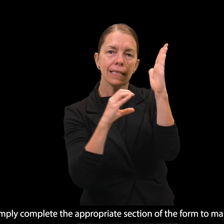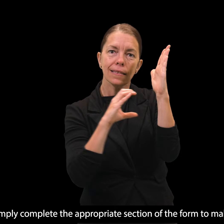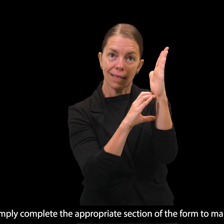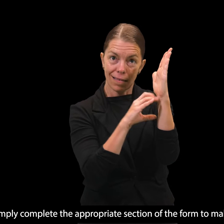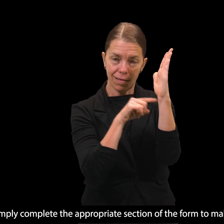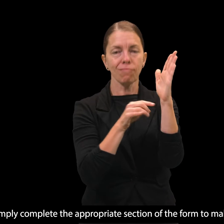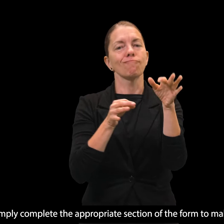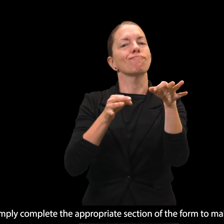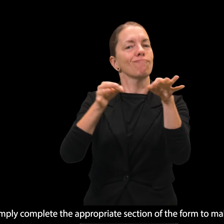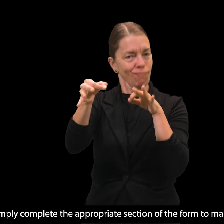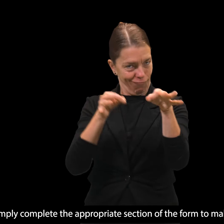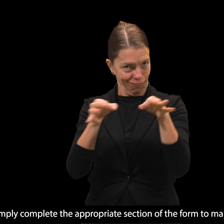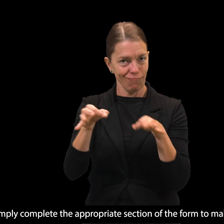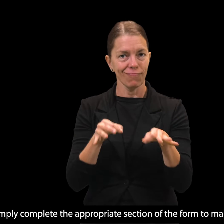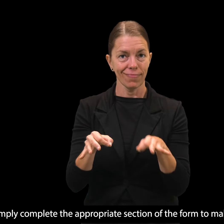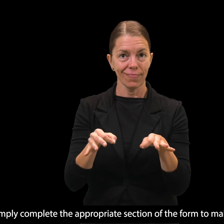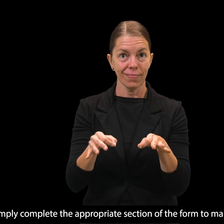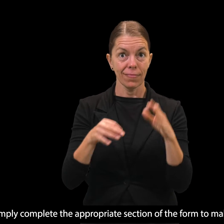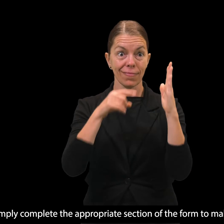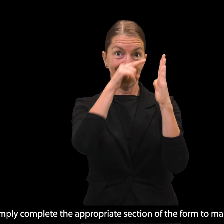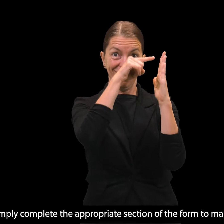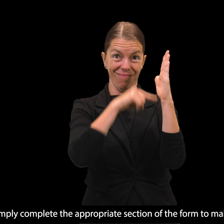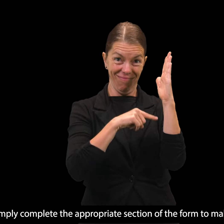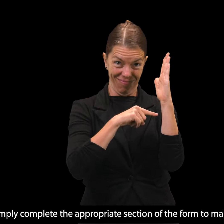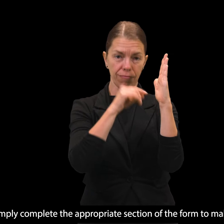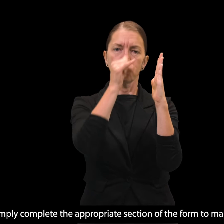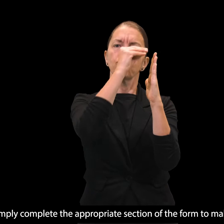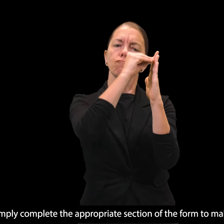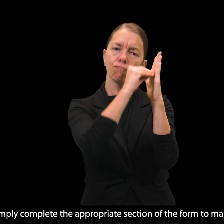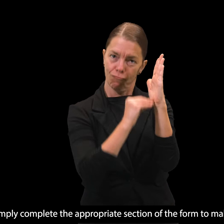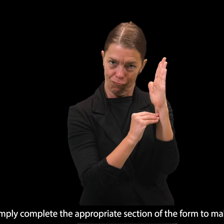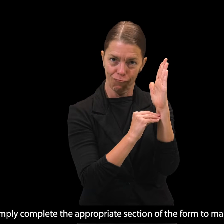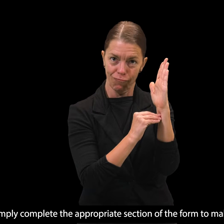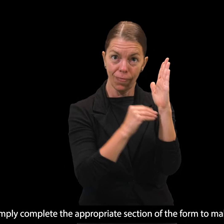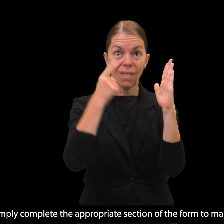Simply complete the appropriate section of the form to make the request